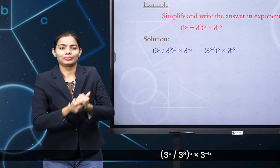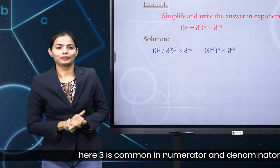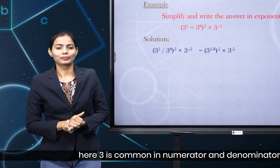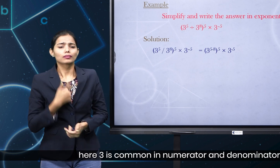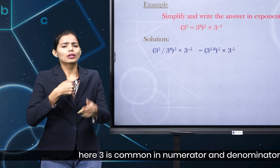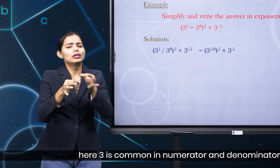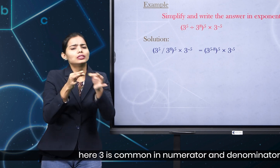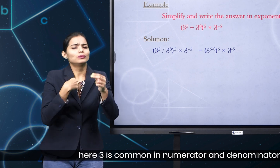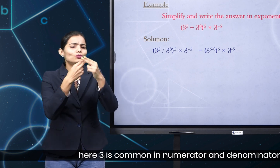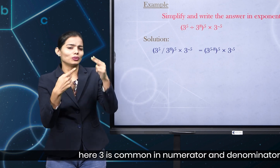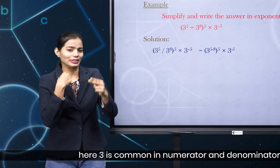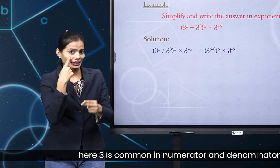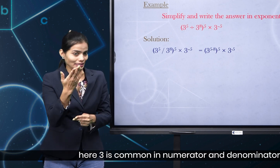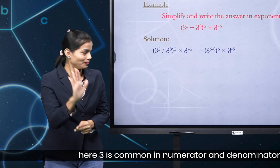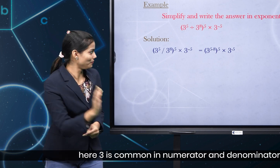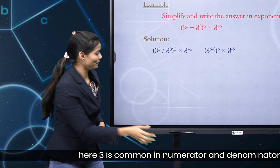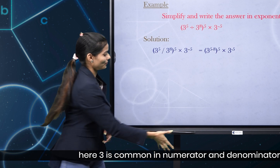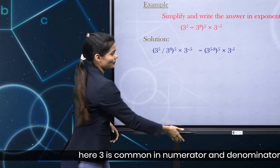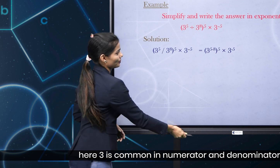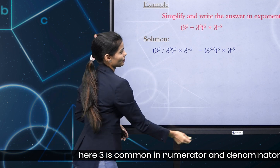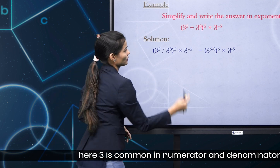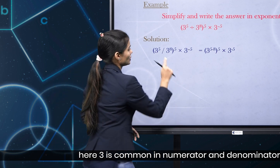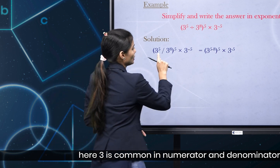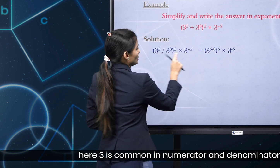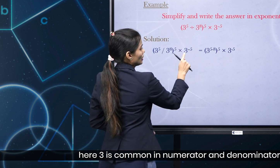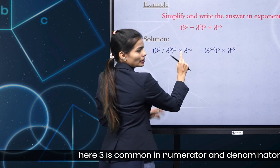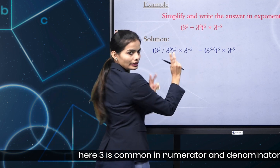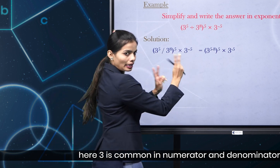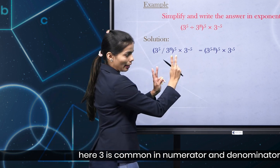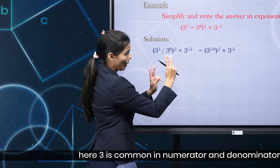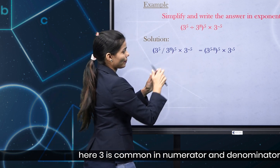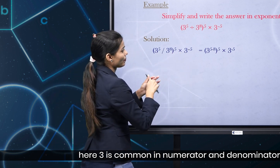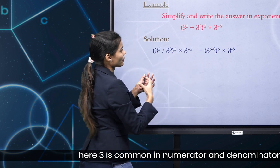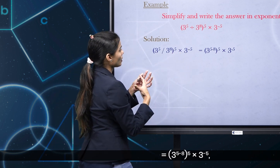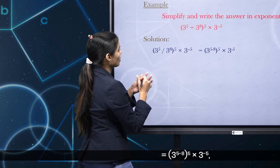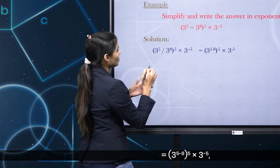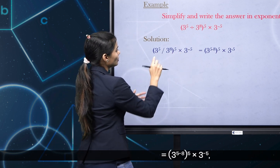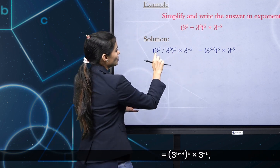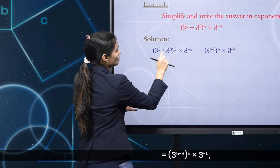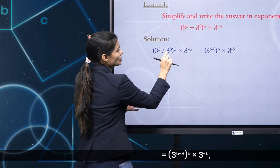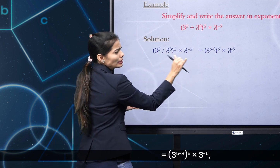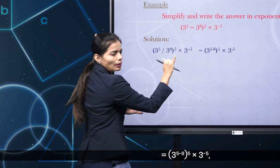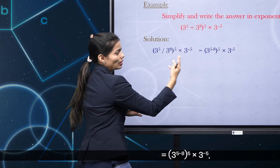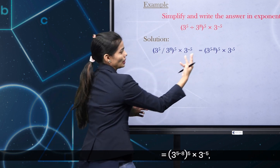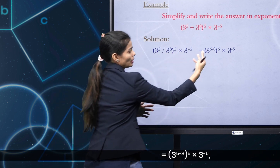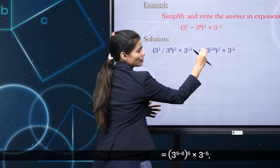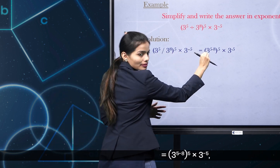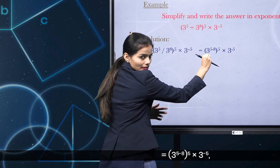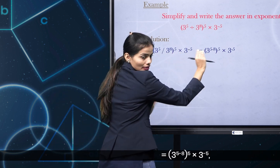Here 3 is common in numerator and denominator. So, is equal to 3 power 5 minus 8